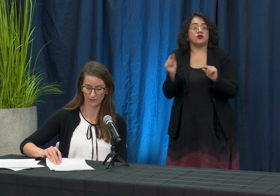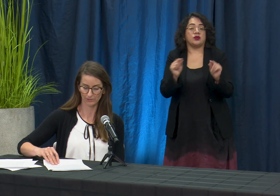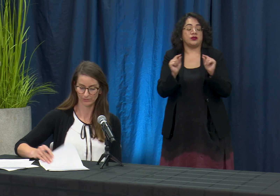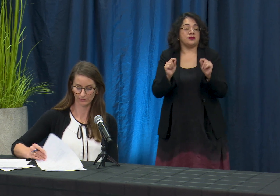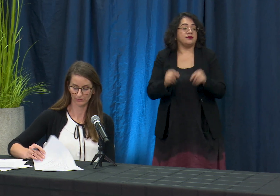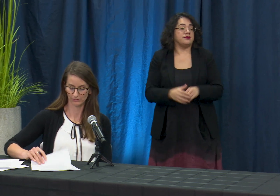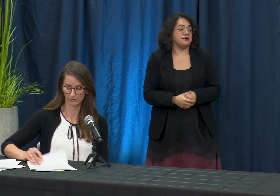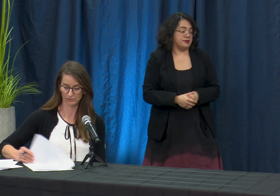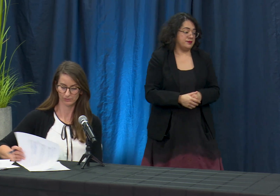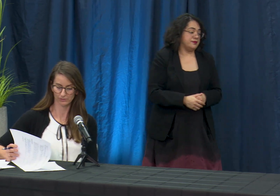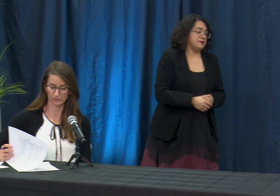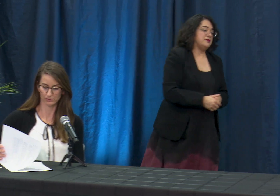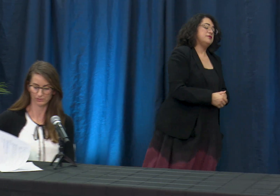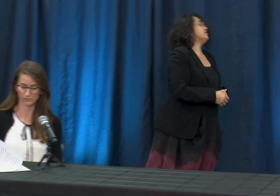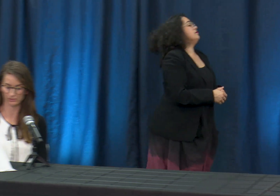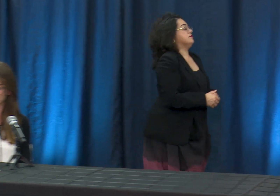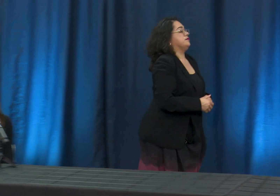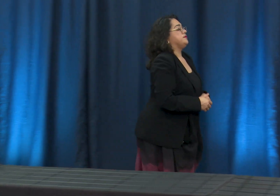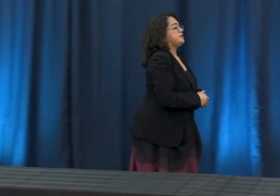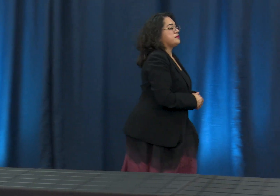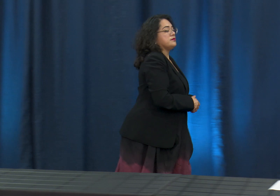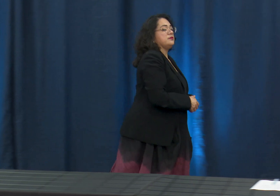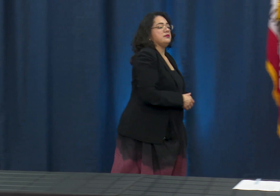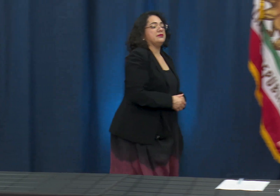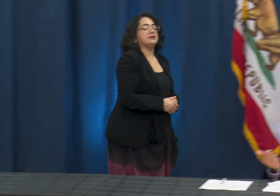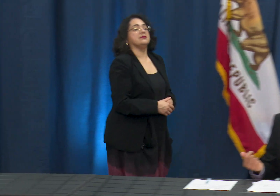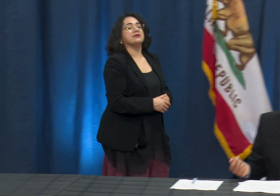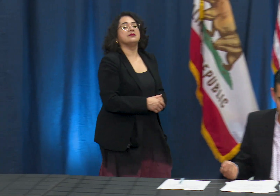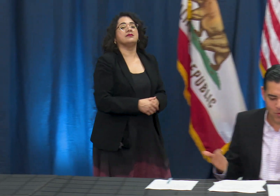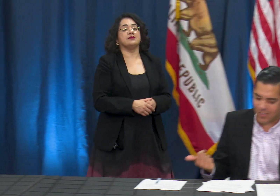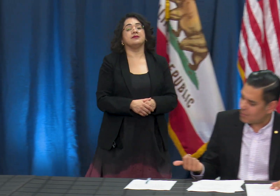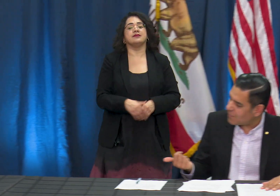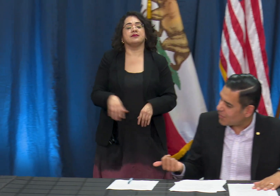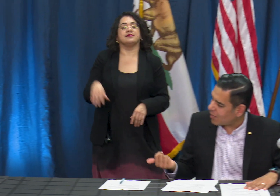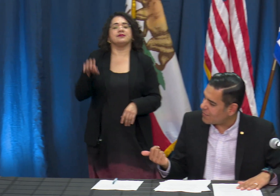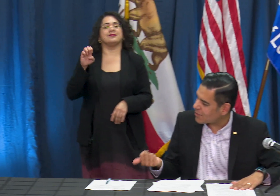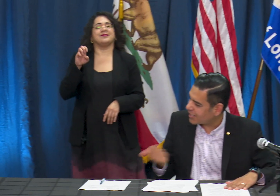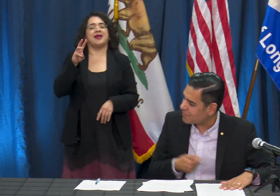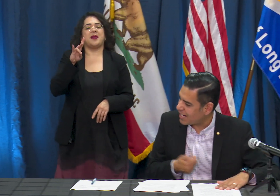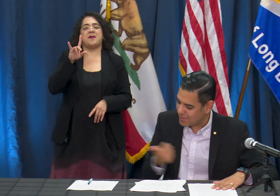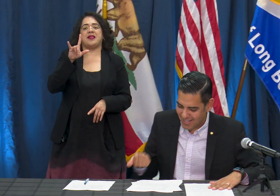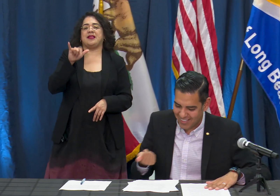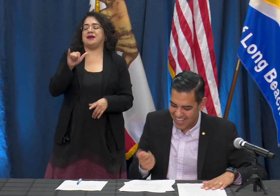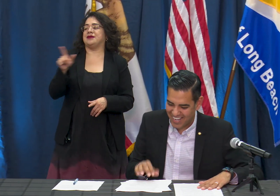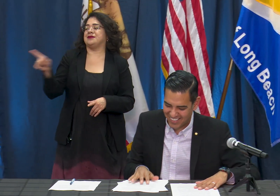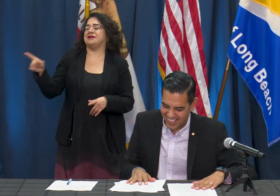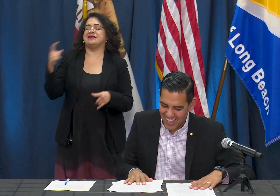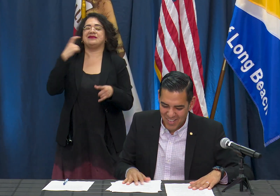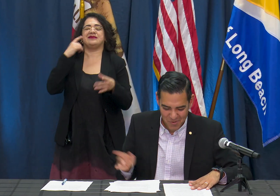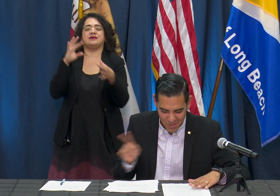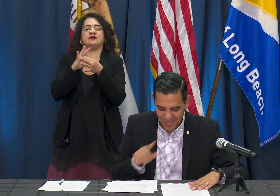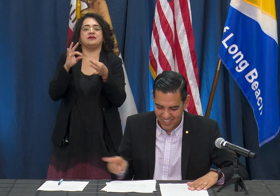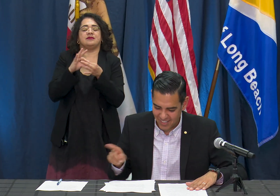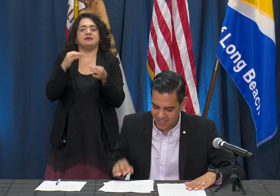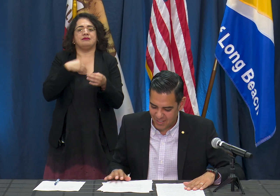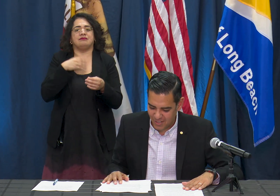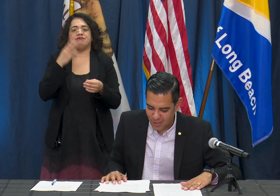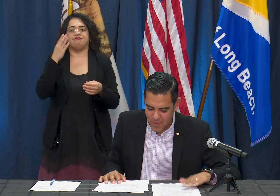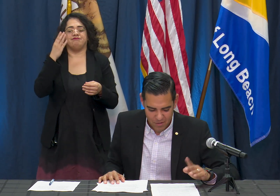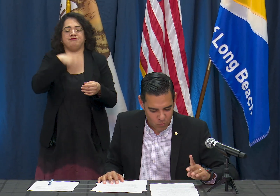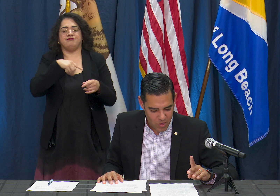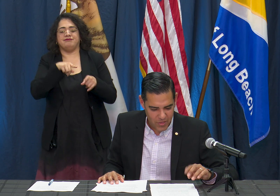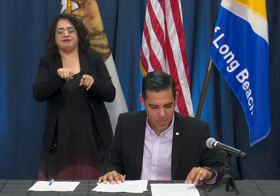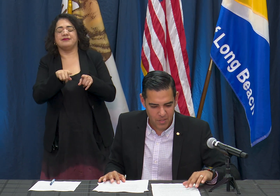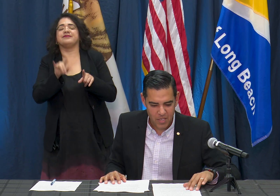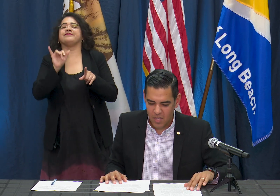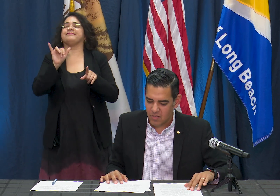And actually, I missed one thing. I think Emily was referring to it, but I want to make sure I get back to it. Let's